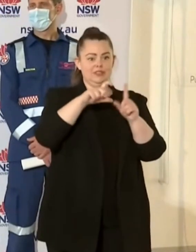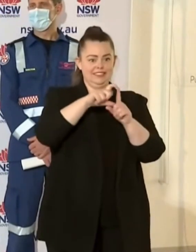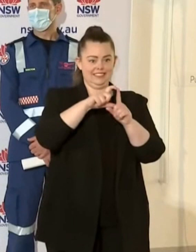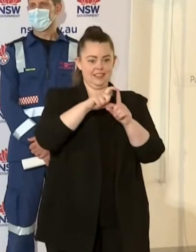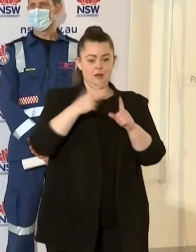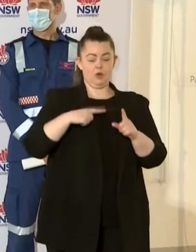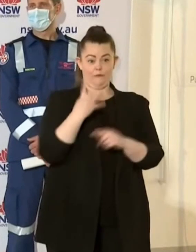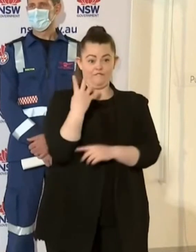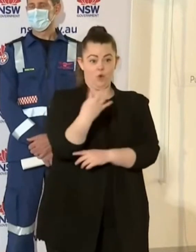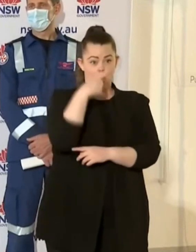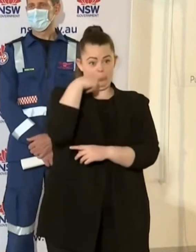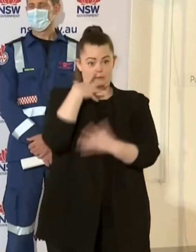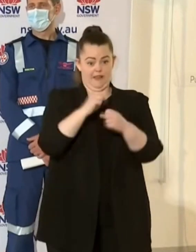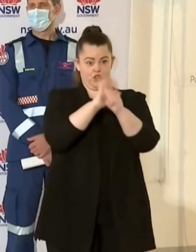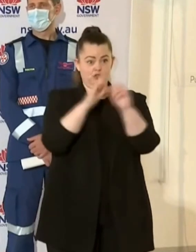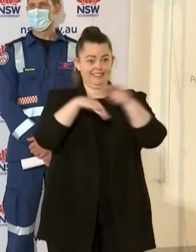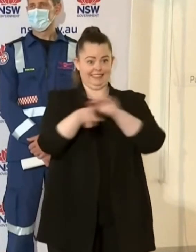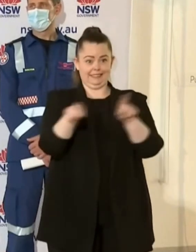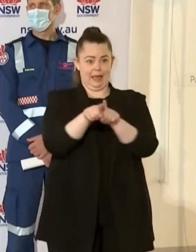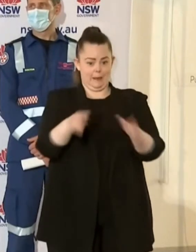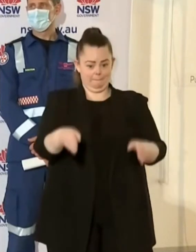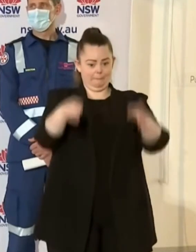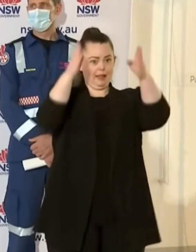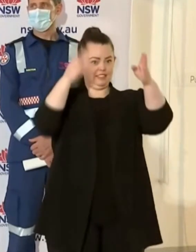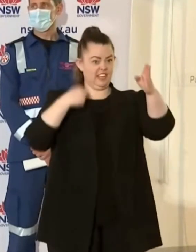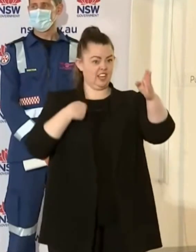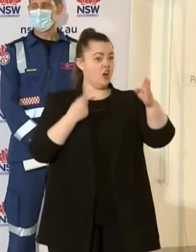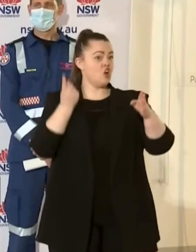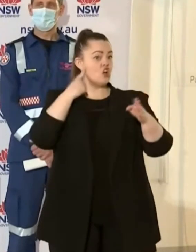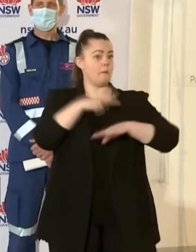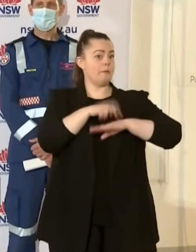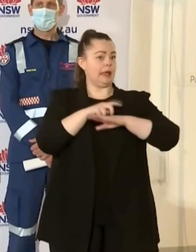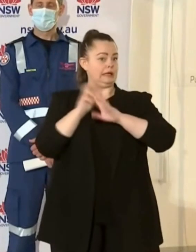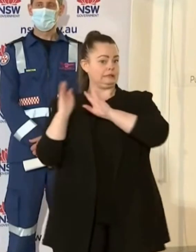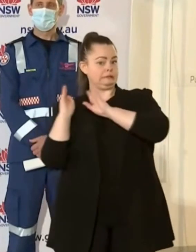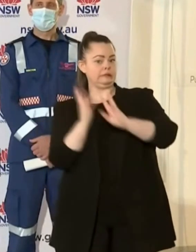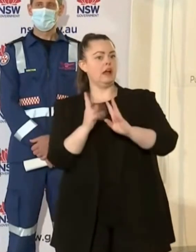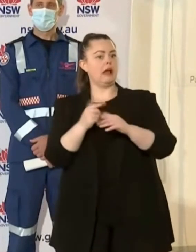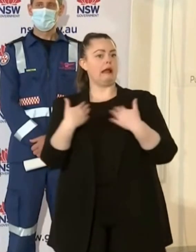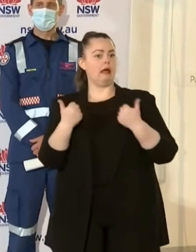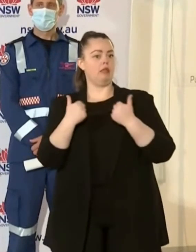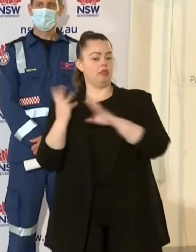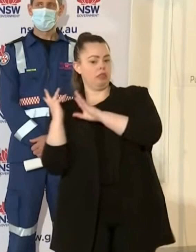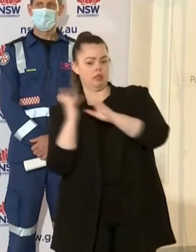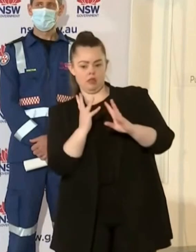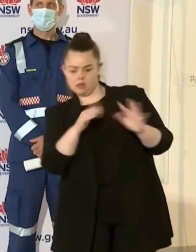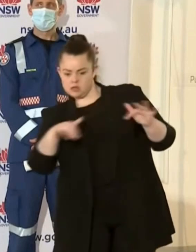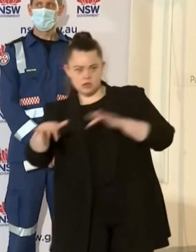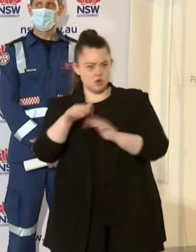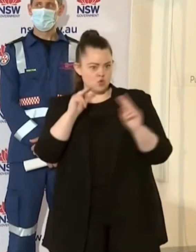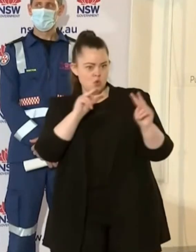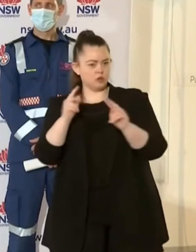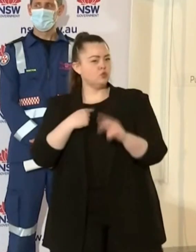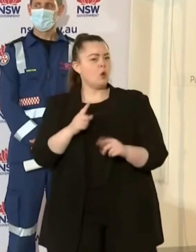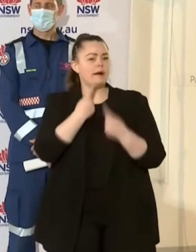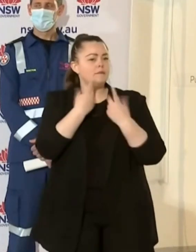that building? It's understood that they do mix quite freely and amongst apartments. And what information do you have with regards to that?